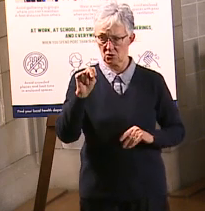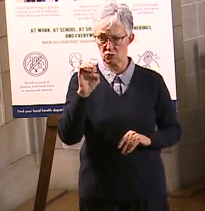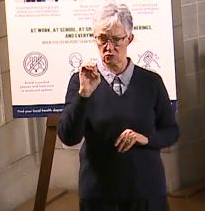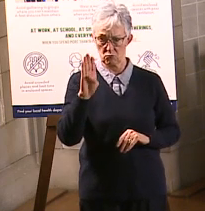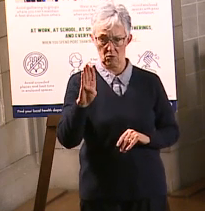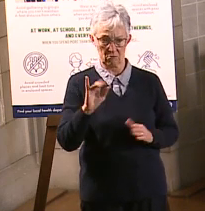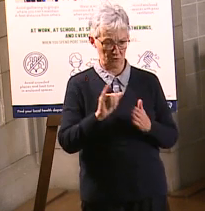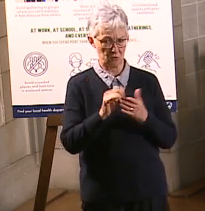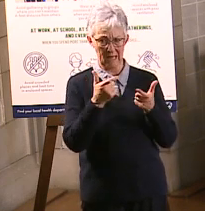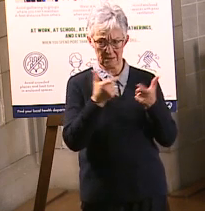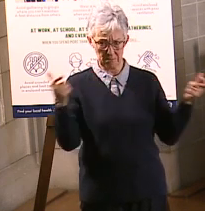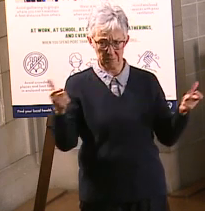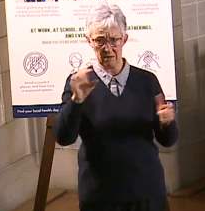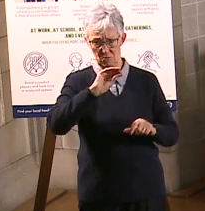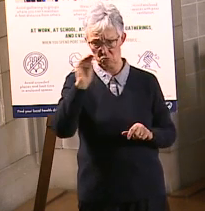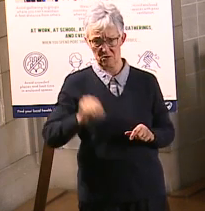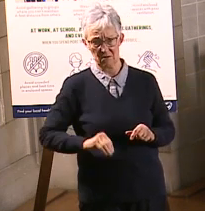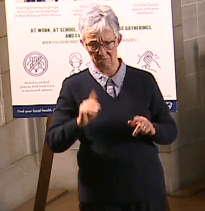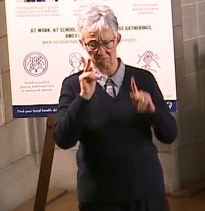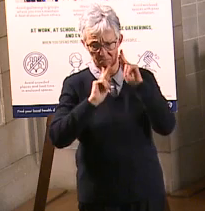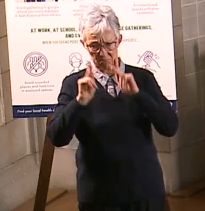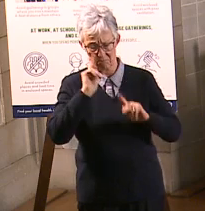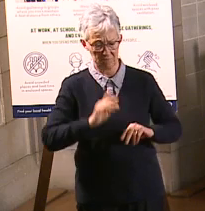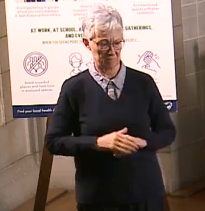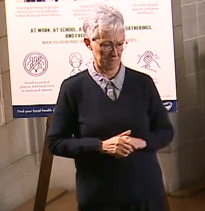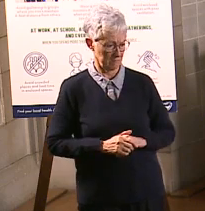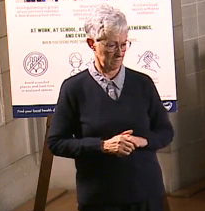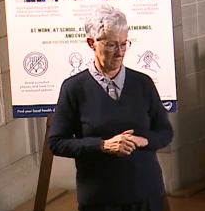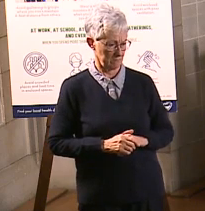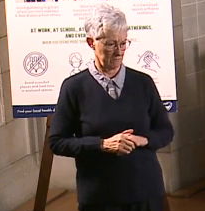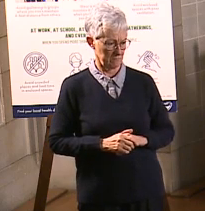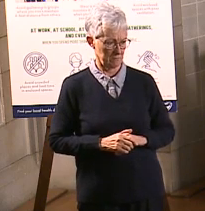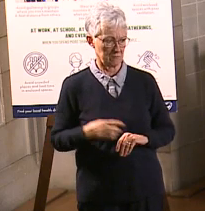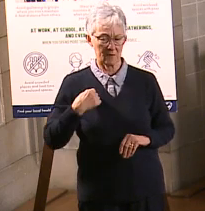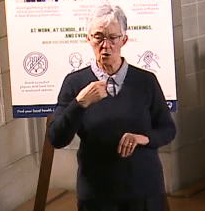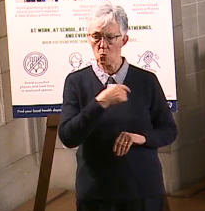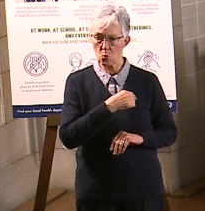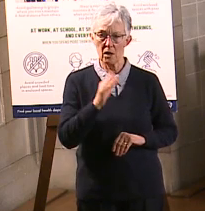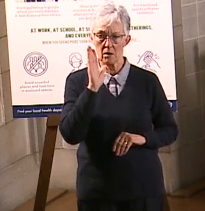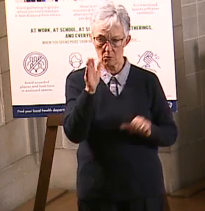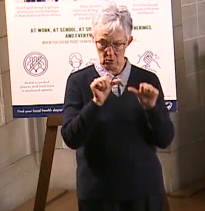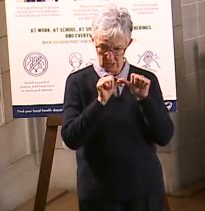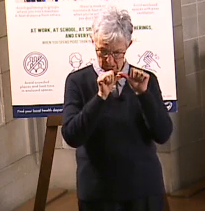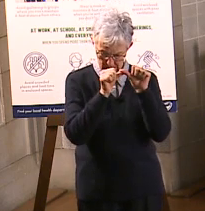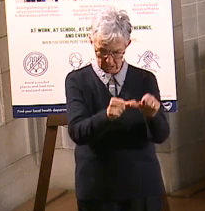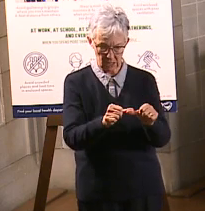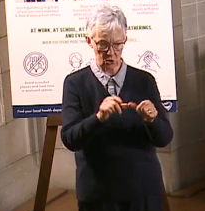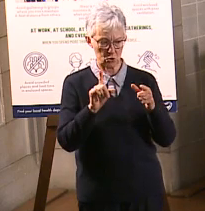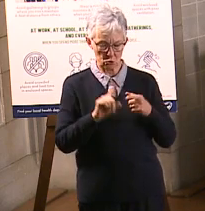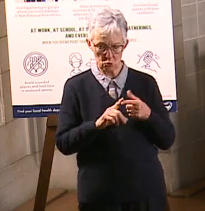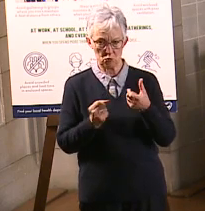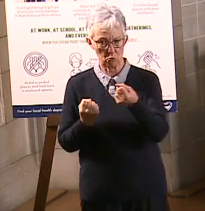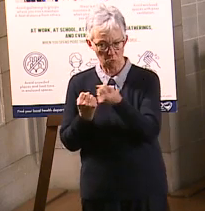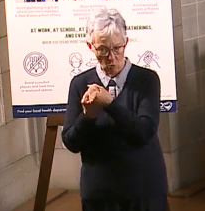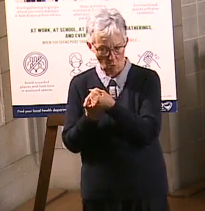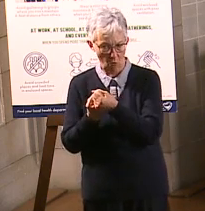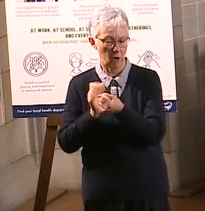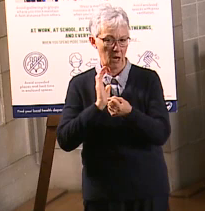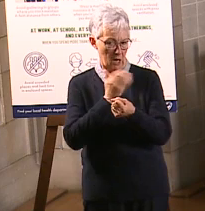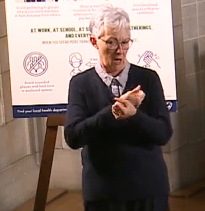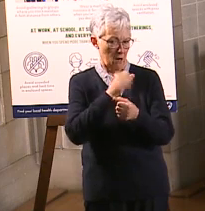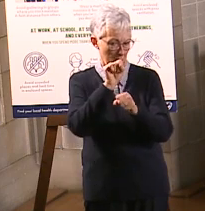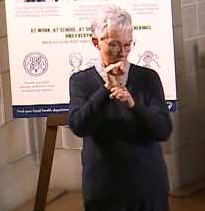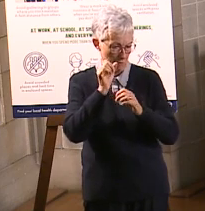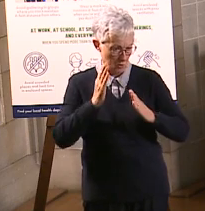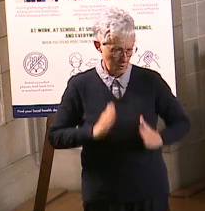workforce. We will continue to invest in our people. We will continue to invest